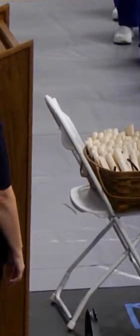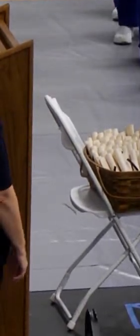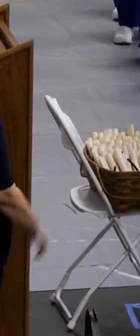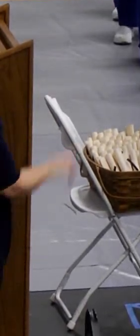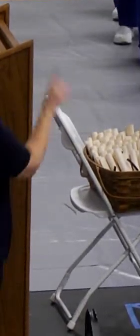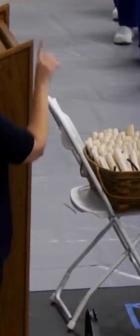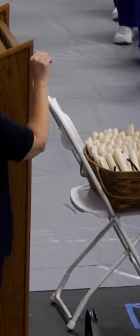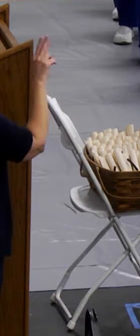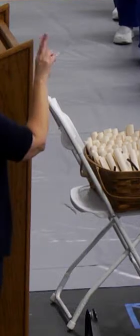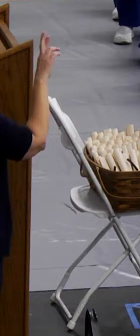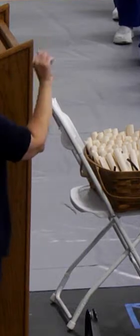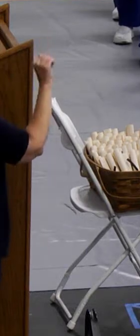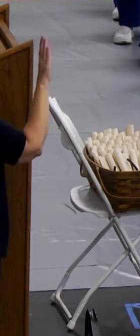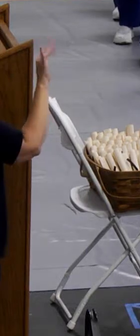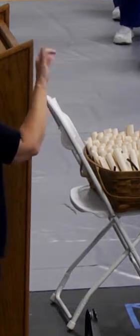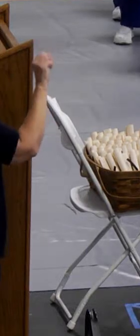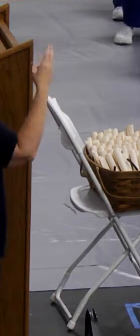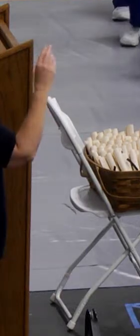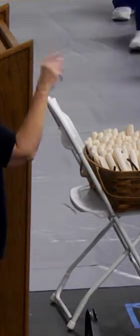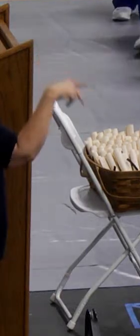Laura Bishop.